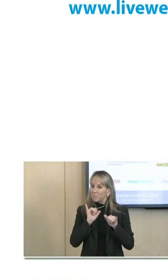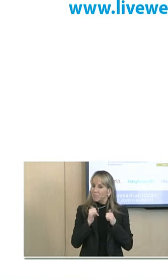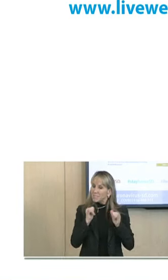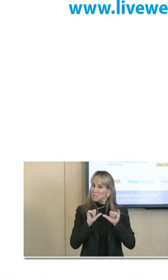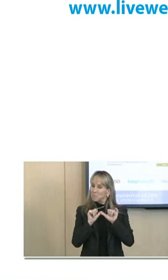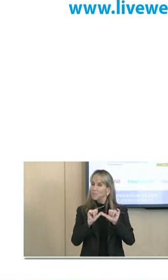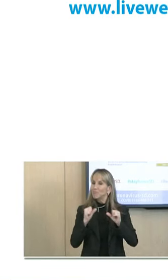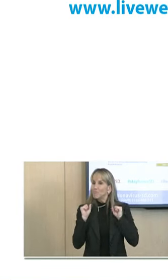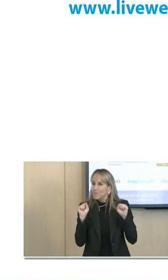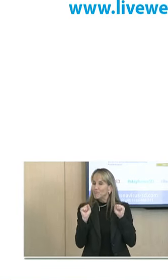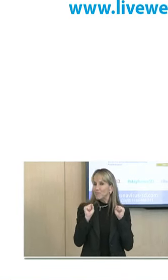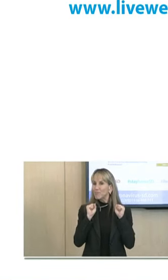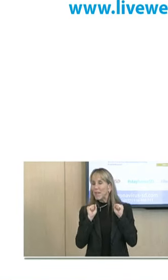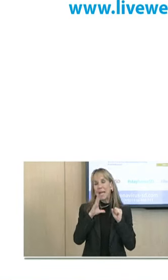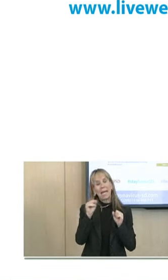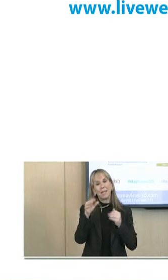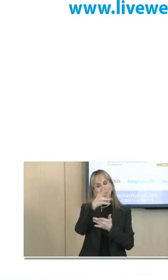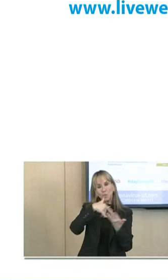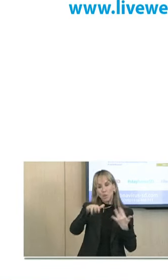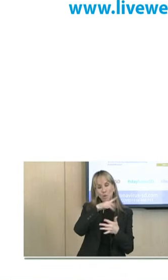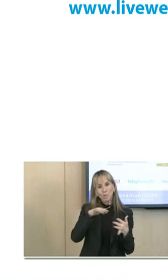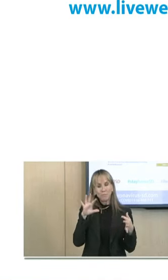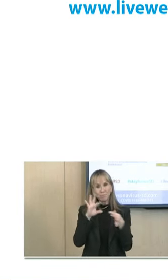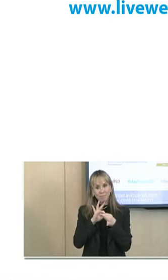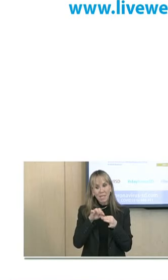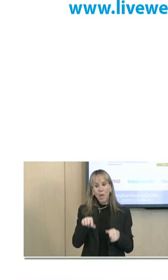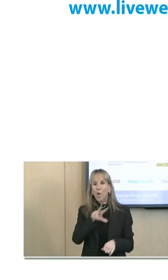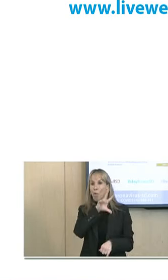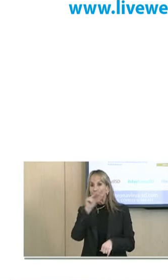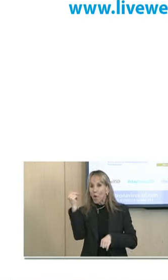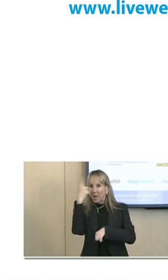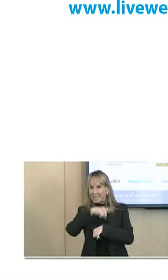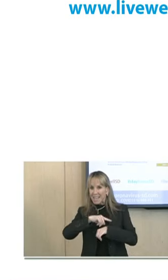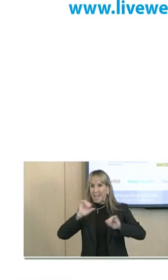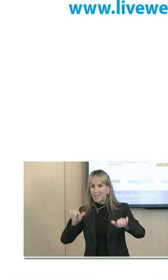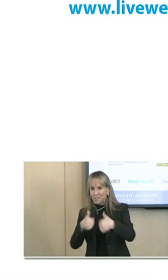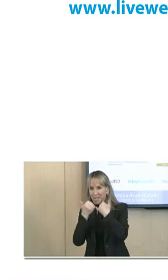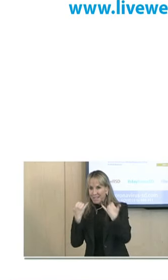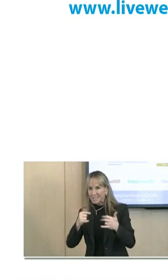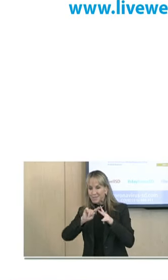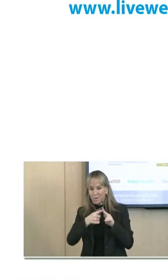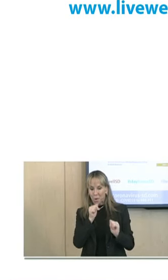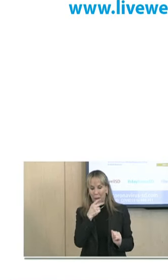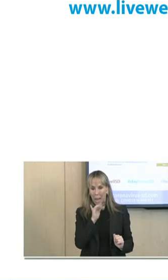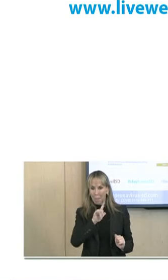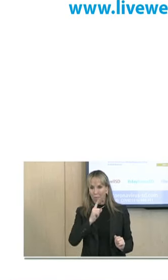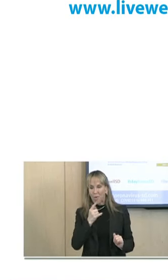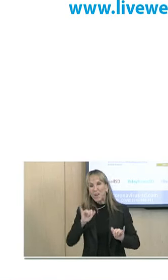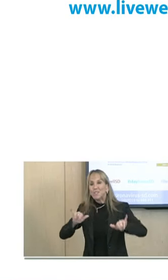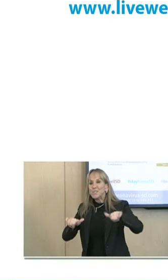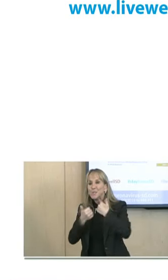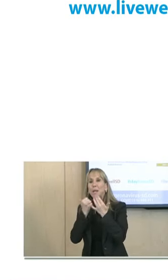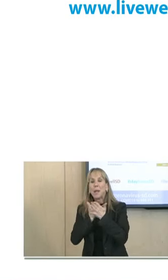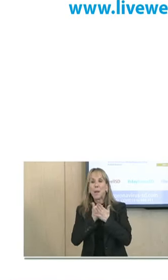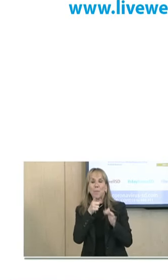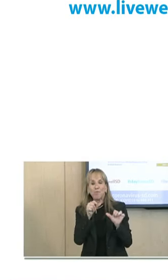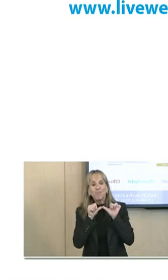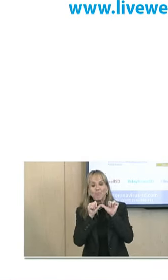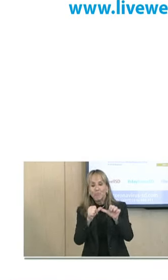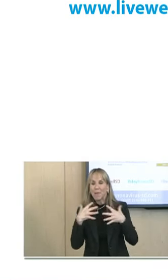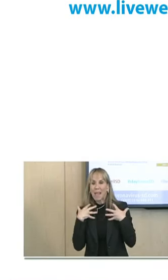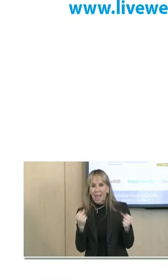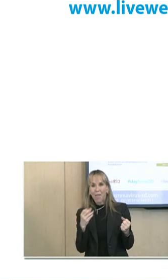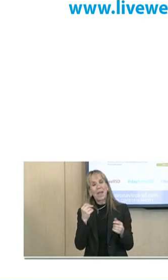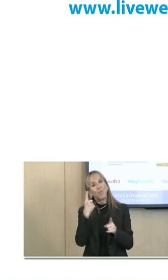connected. The Live Well at Home 30-Day Challenge will offer daily challenges to help you stay healthy and in the right frame of